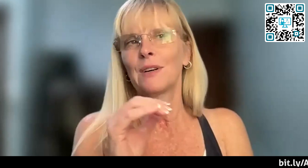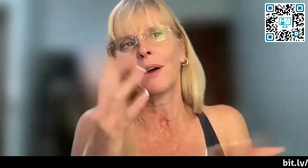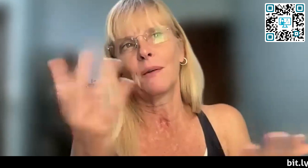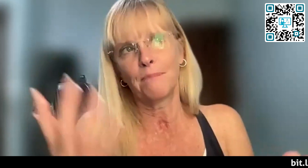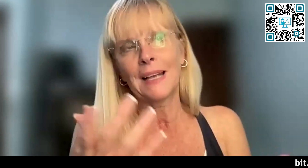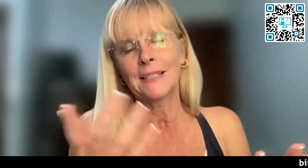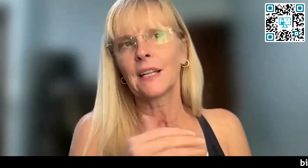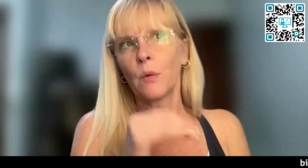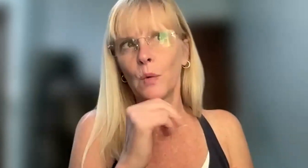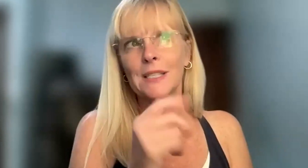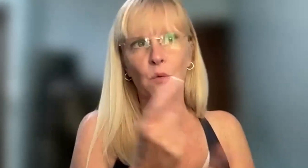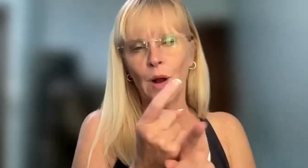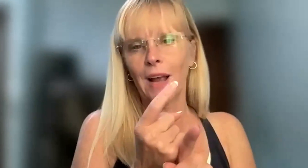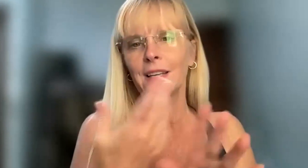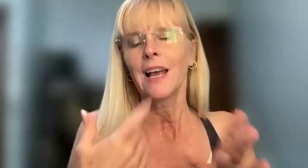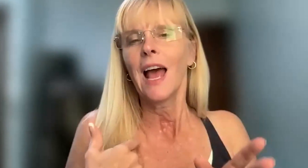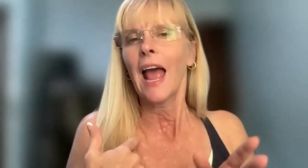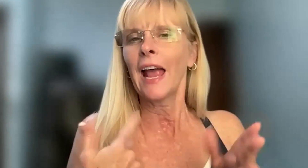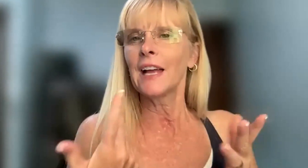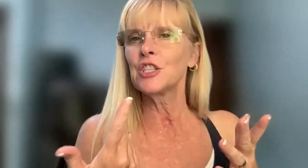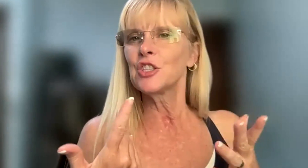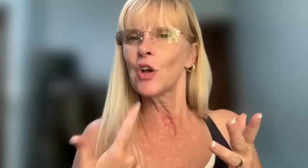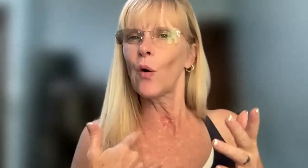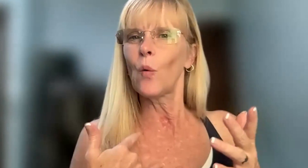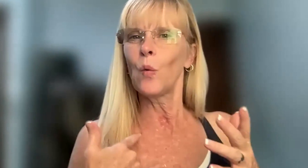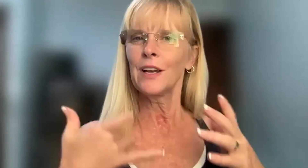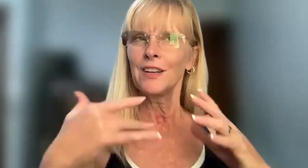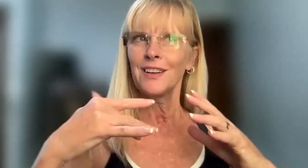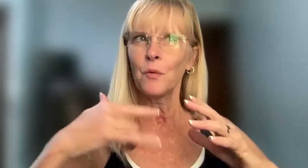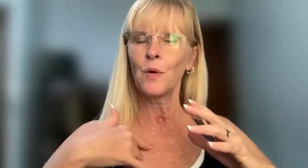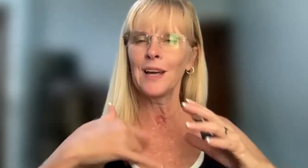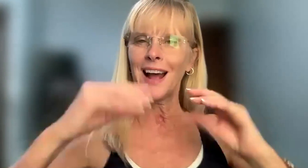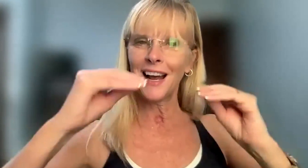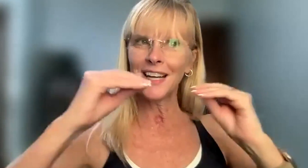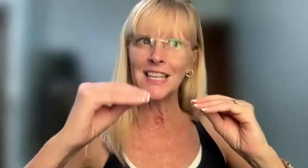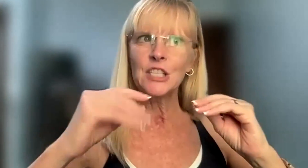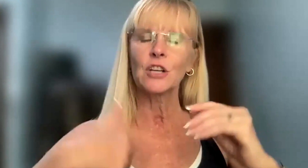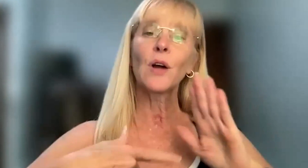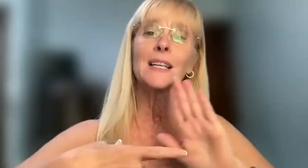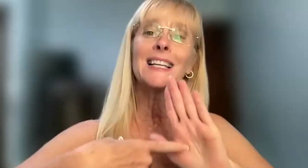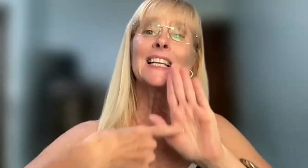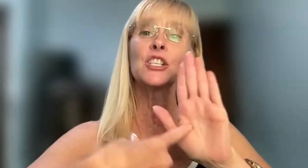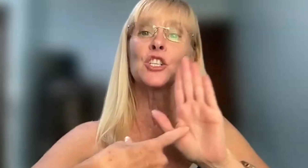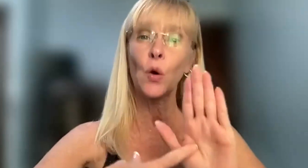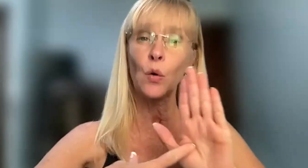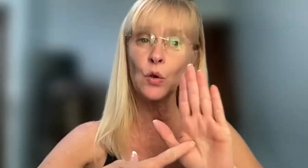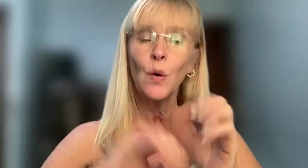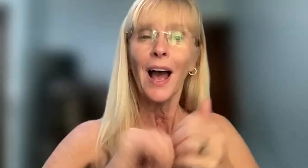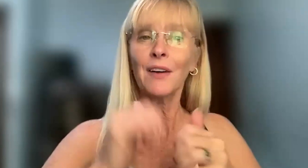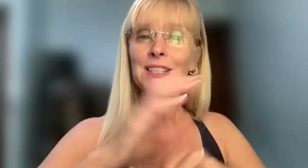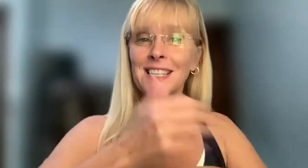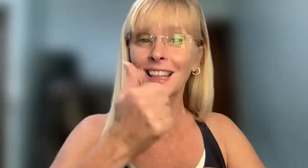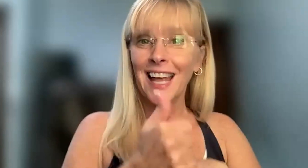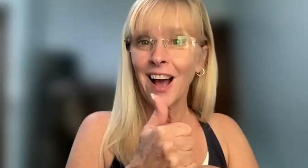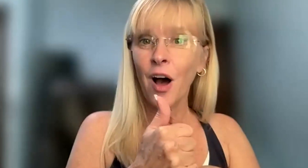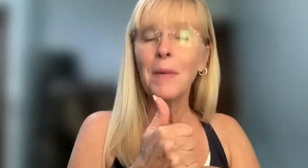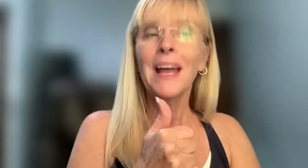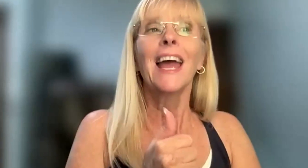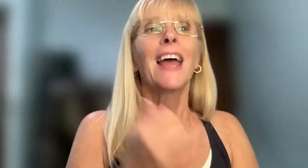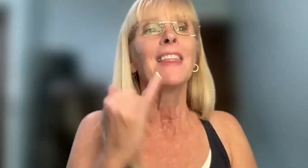well, basically it wasn't right. And so when I teach, I try to at least show you how to set that up. And